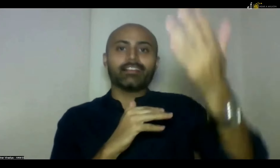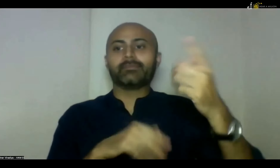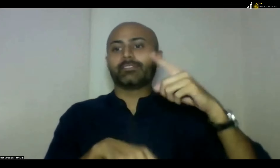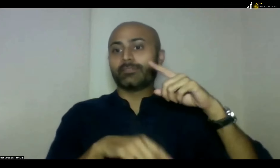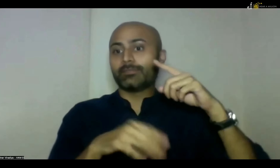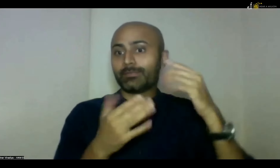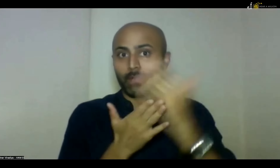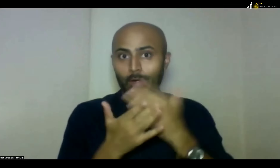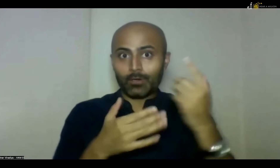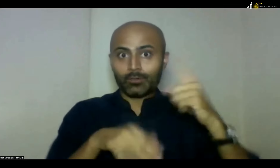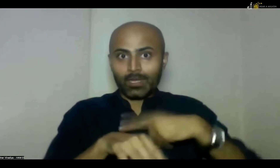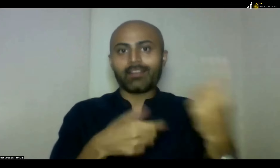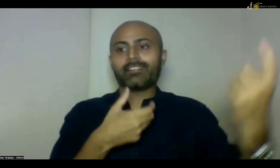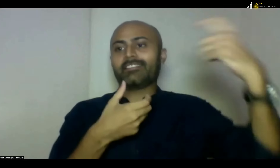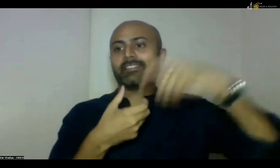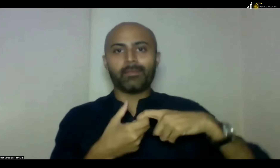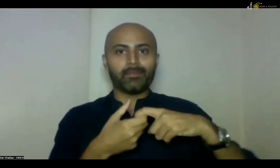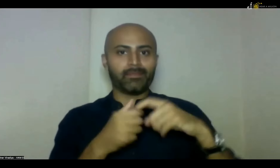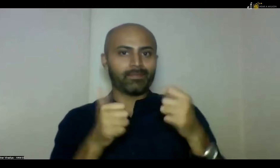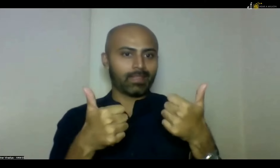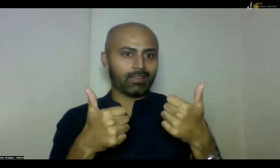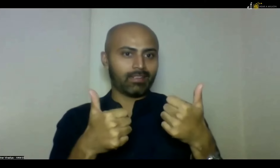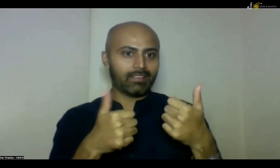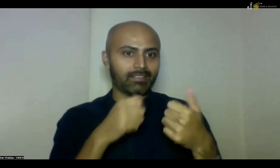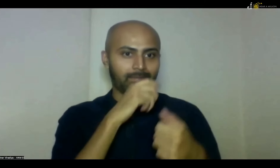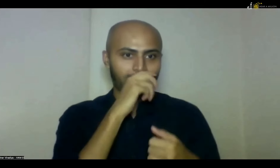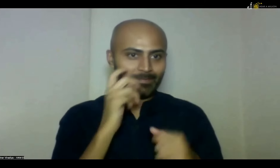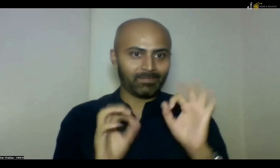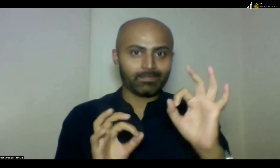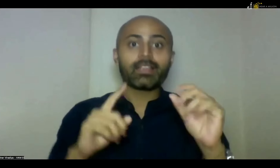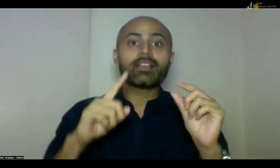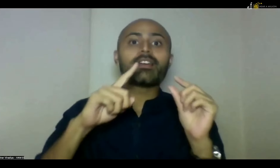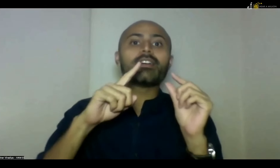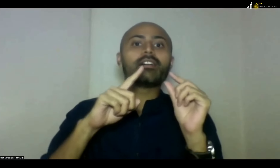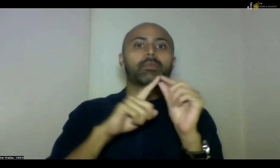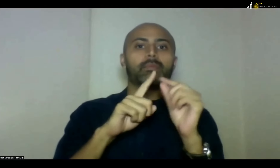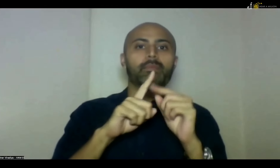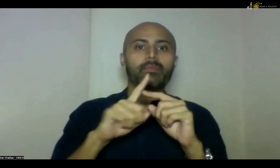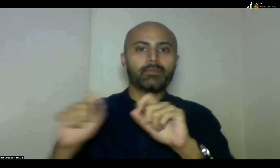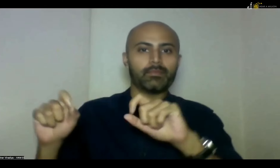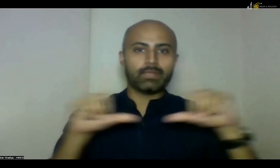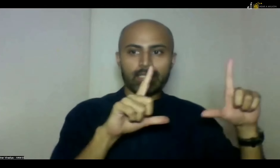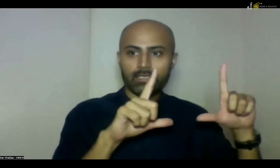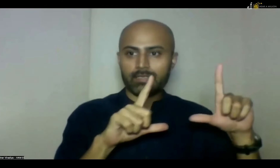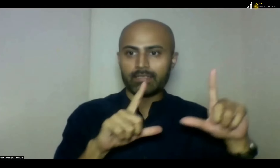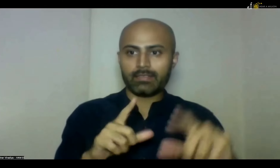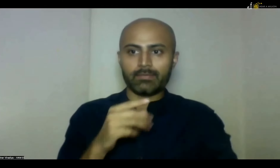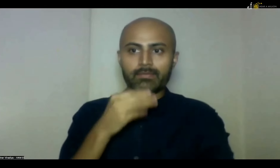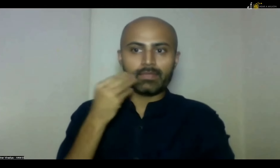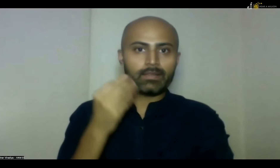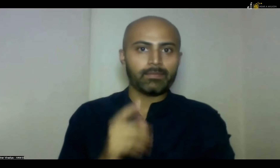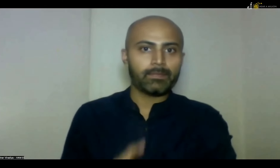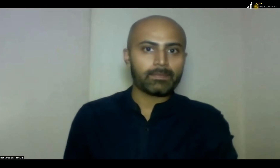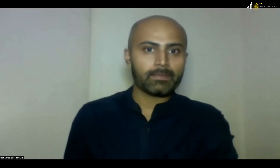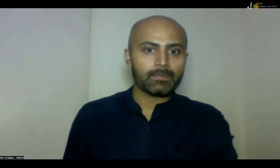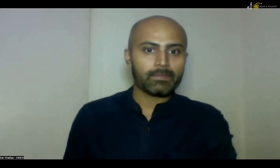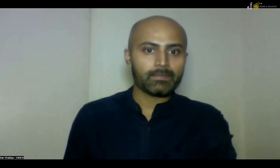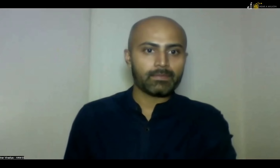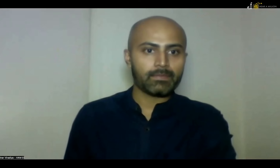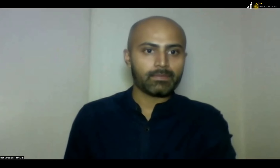we have a limited time. I hope next time we can have the session, and then you can ask your queries. Can we have a